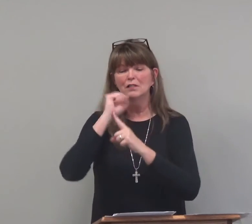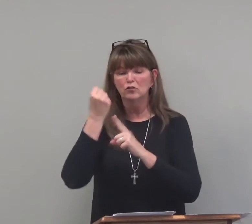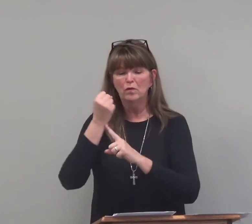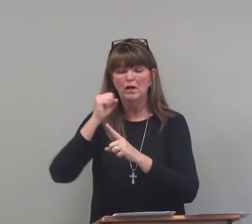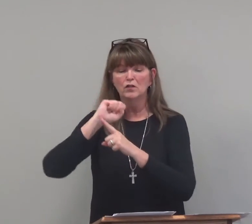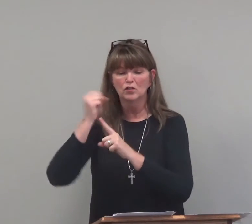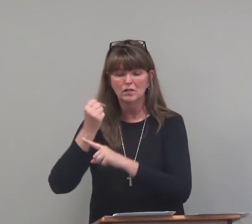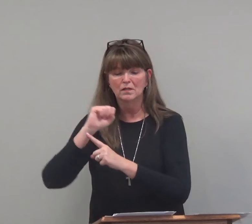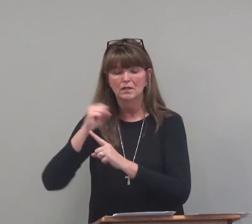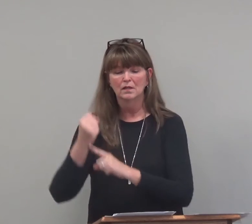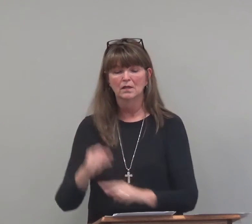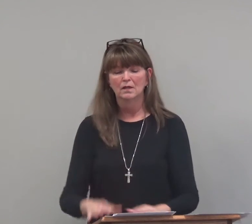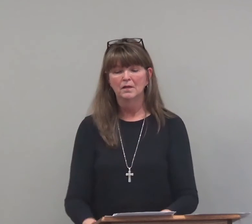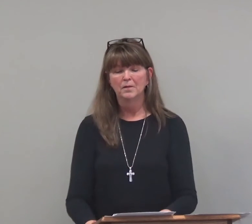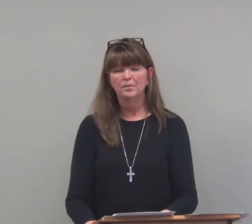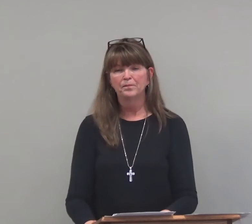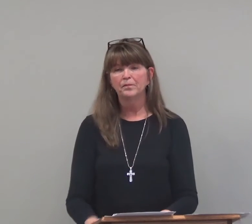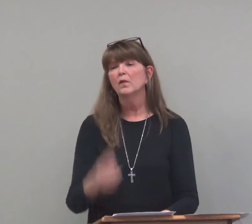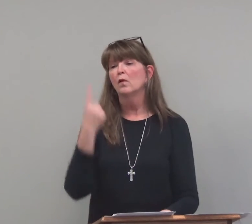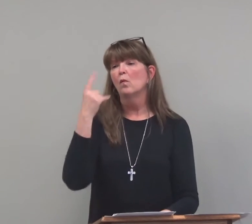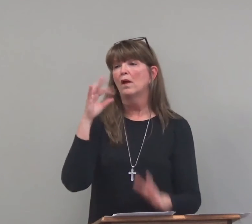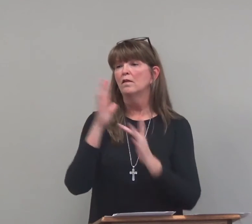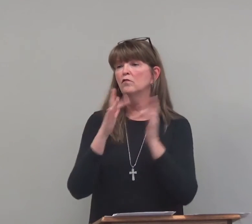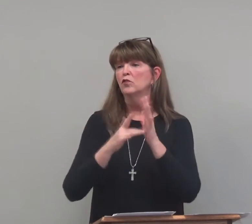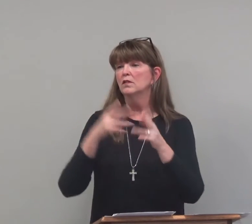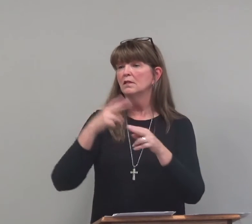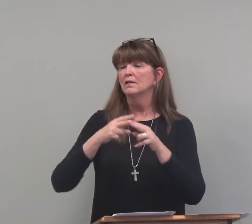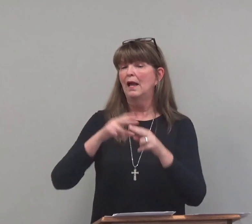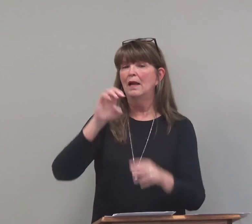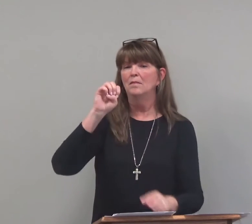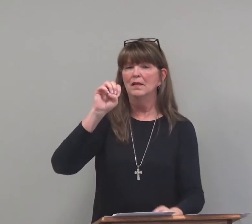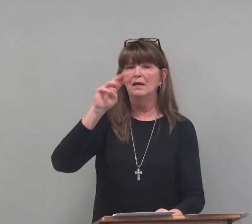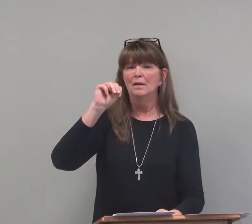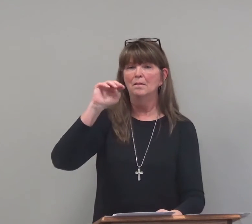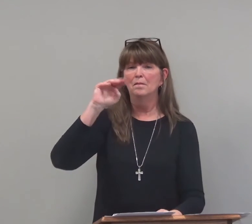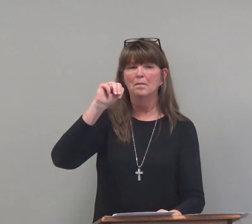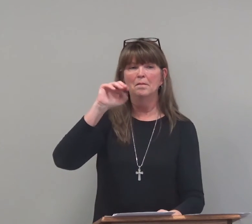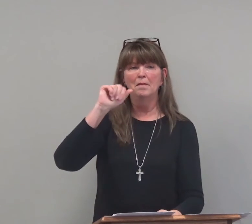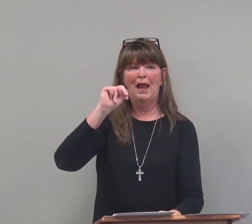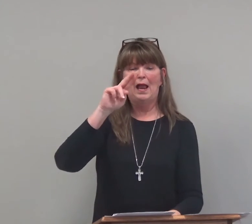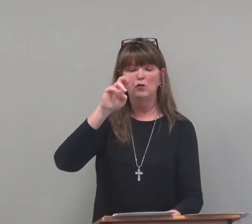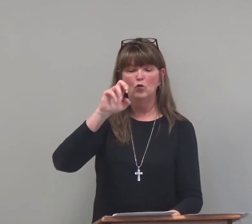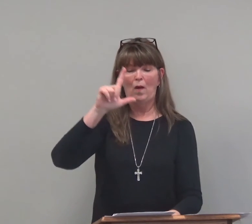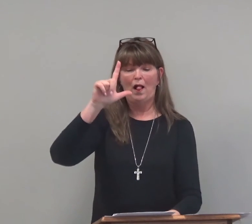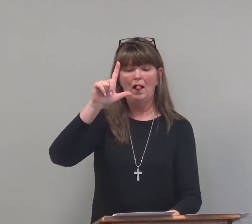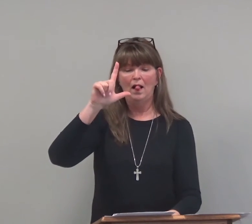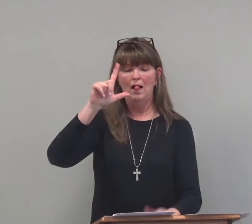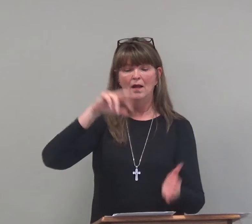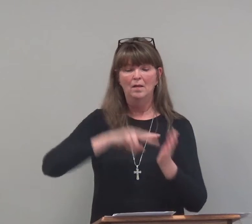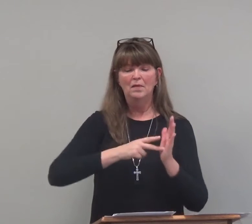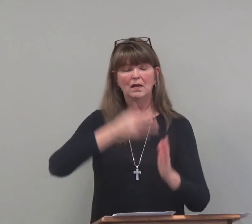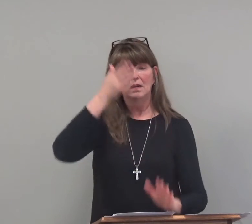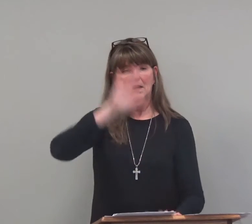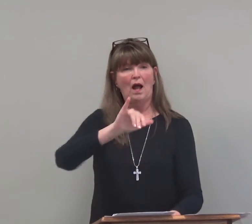large they were, no matter what situations arose. One of Jesus' names is